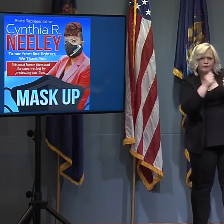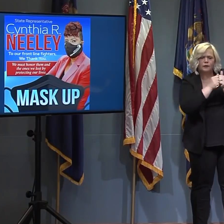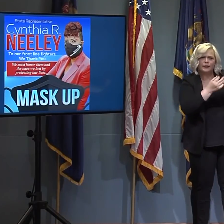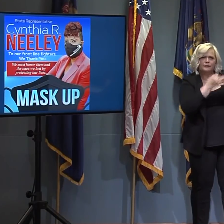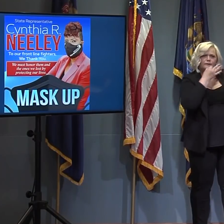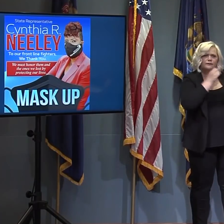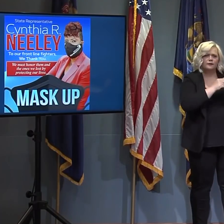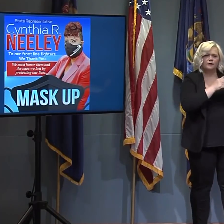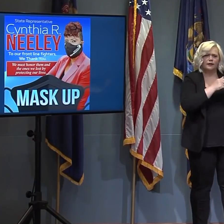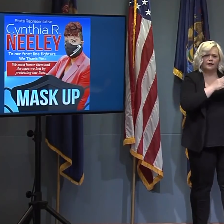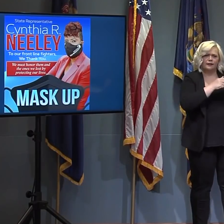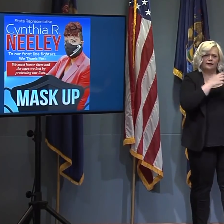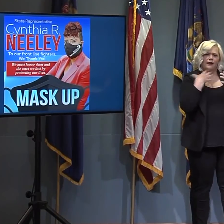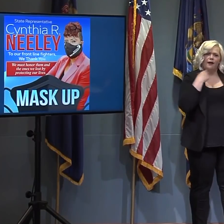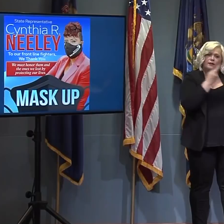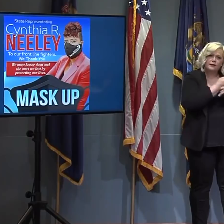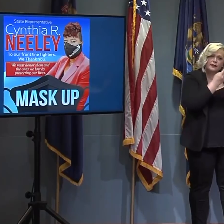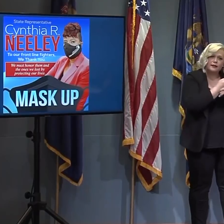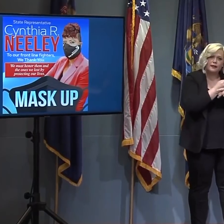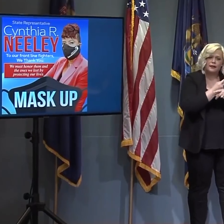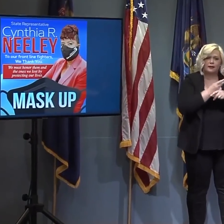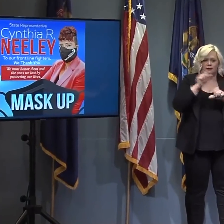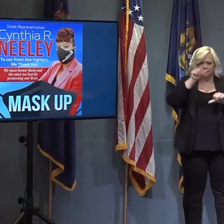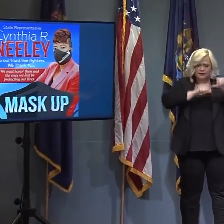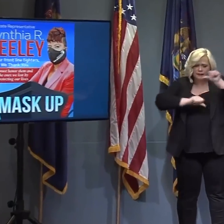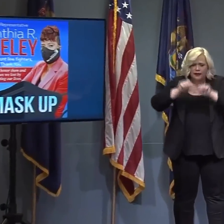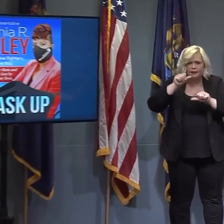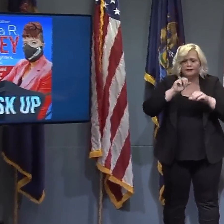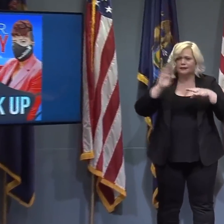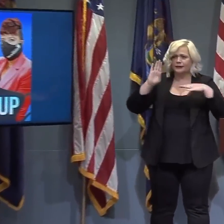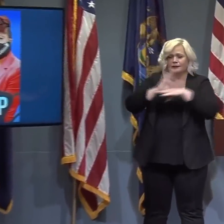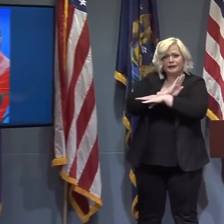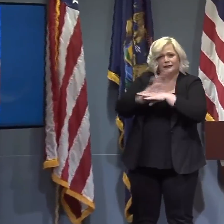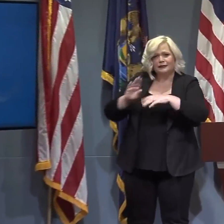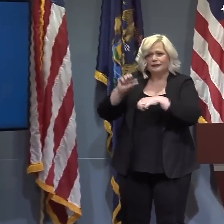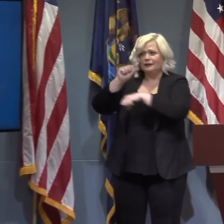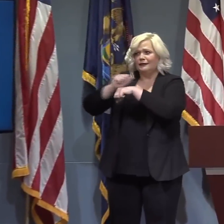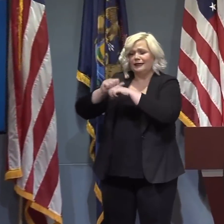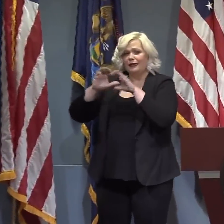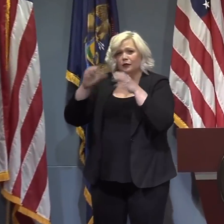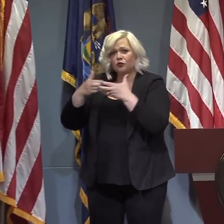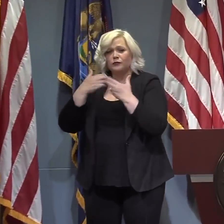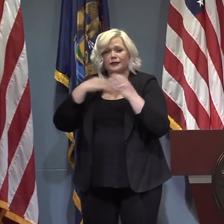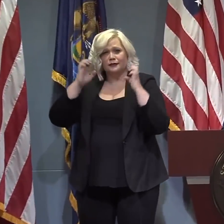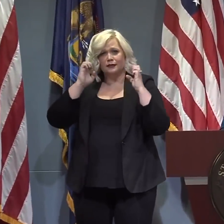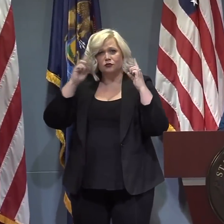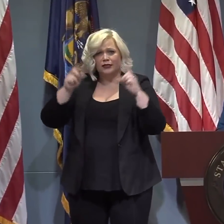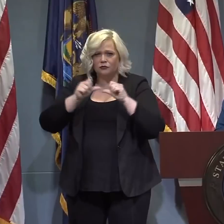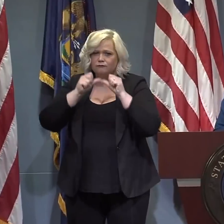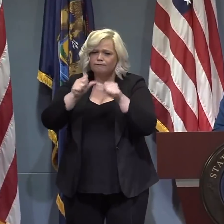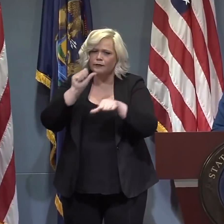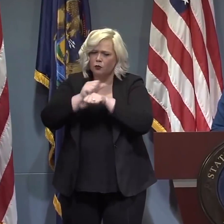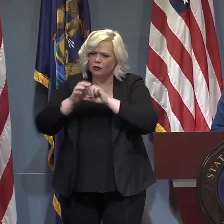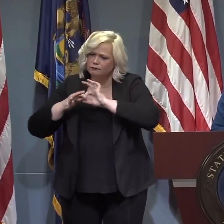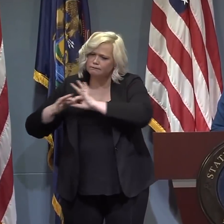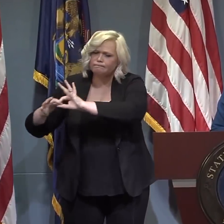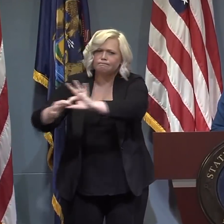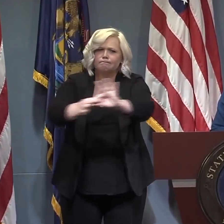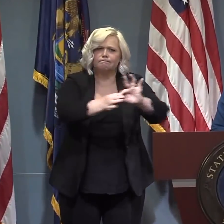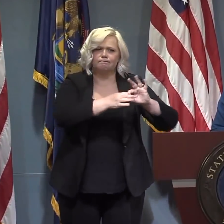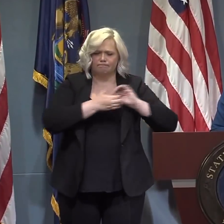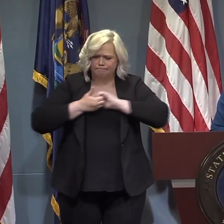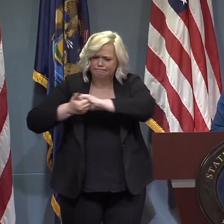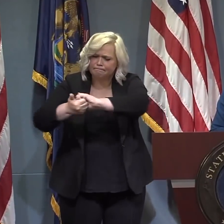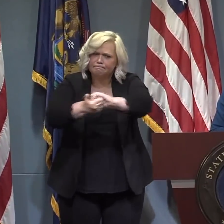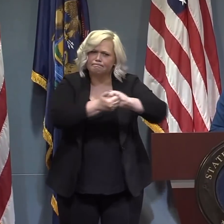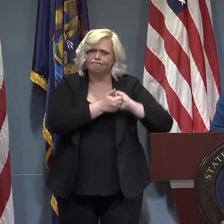healthcare, epidemiology, business, labor, and education as we continue to re-engage